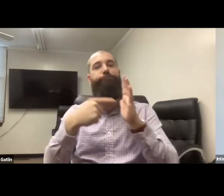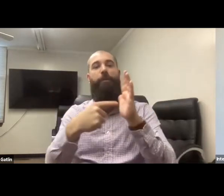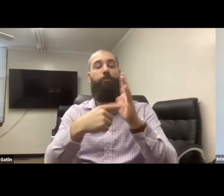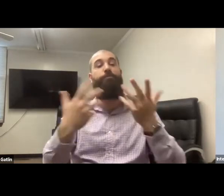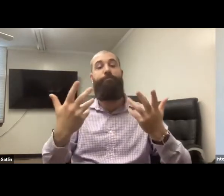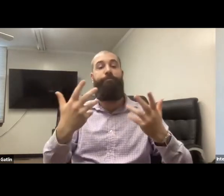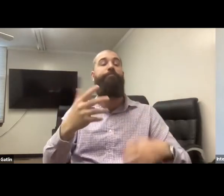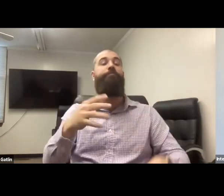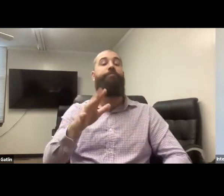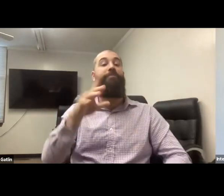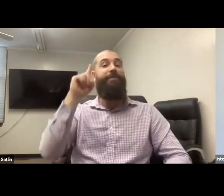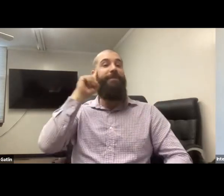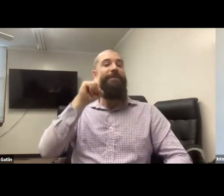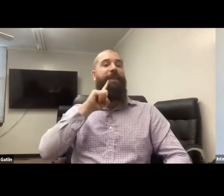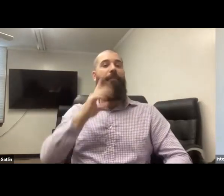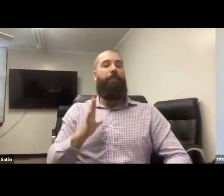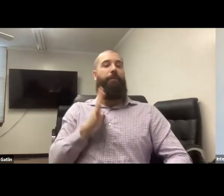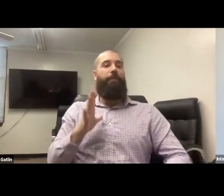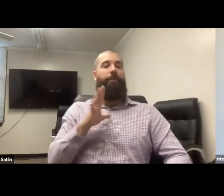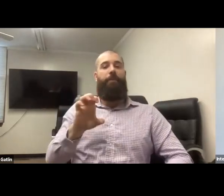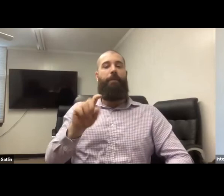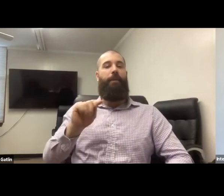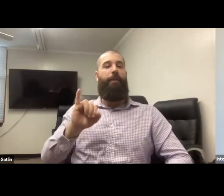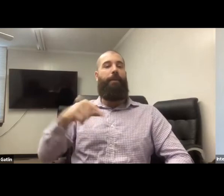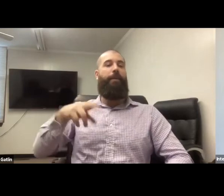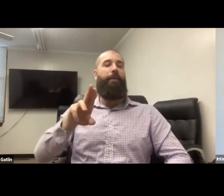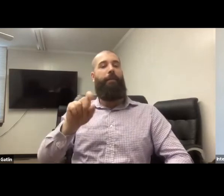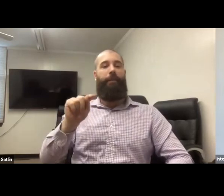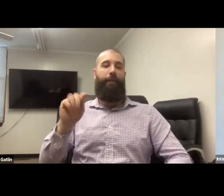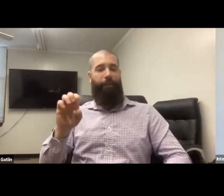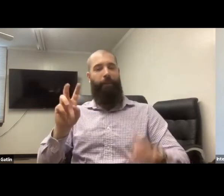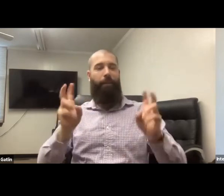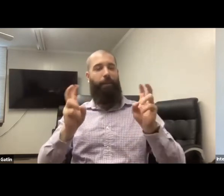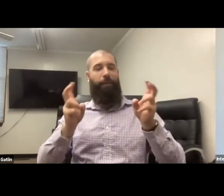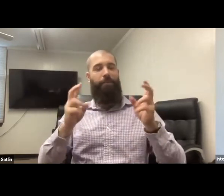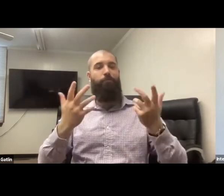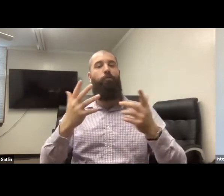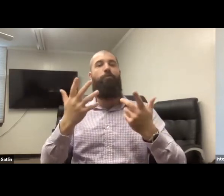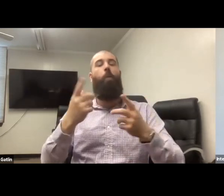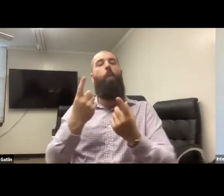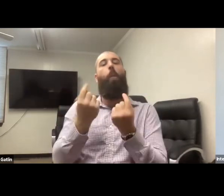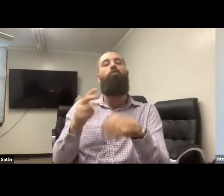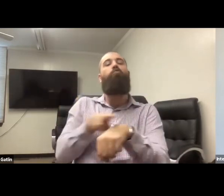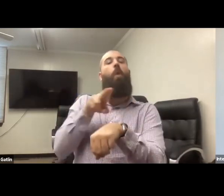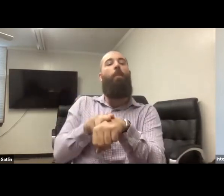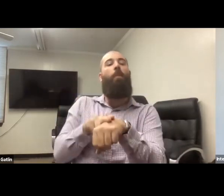Oh, something else. Another example about deaf etiquette.